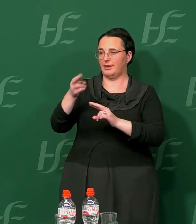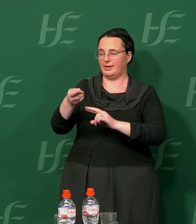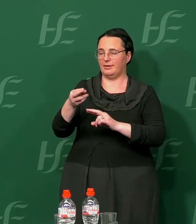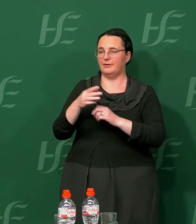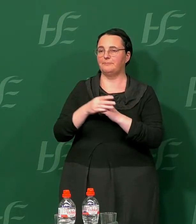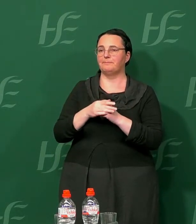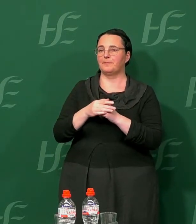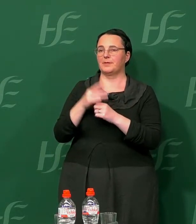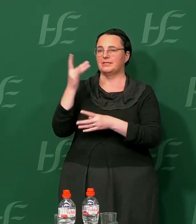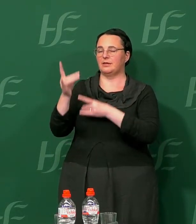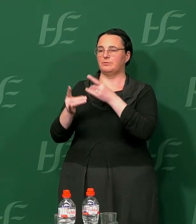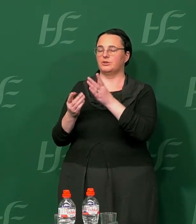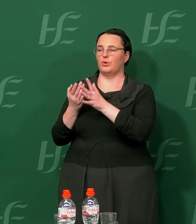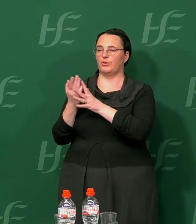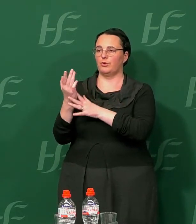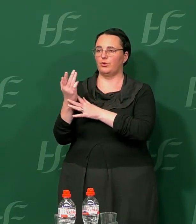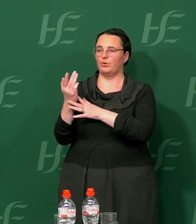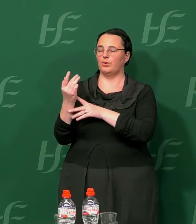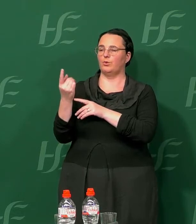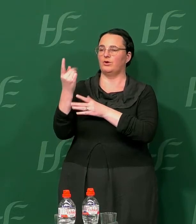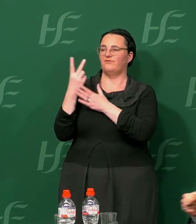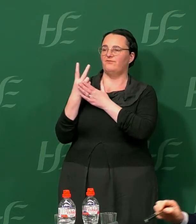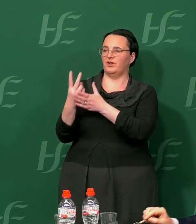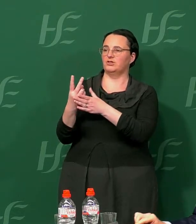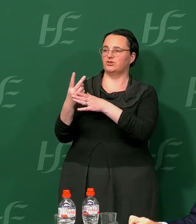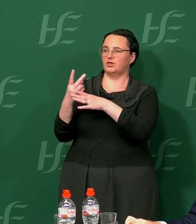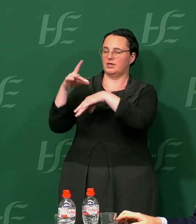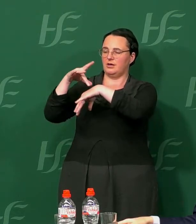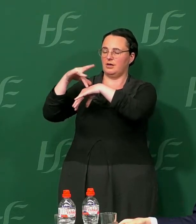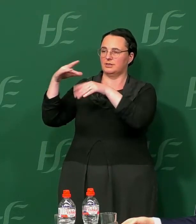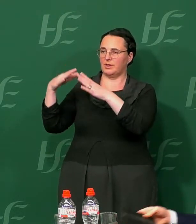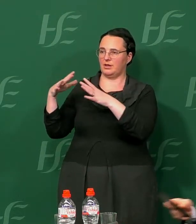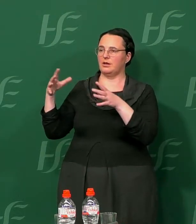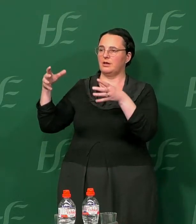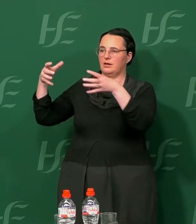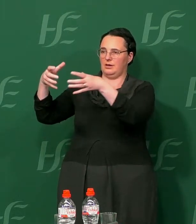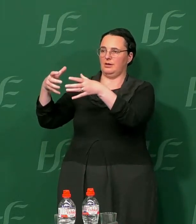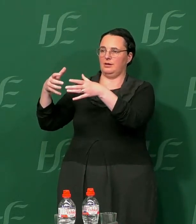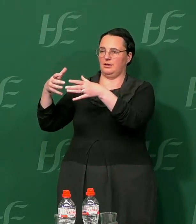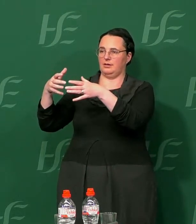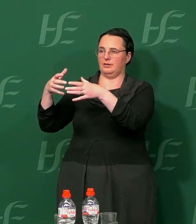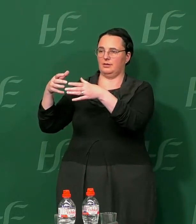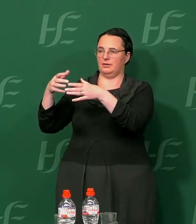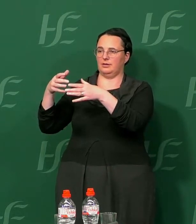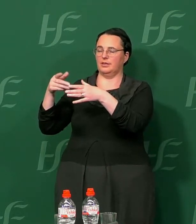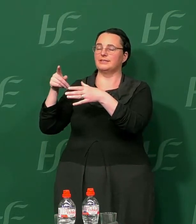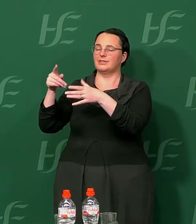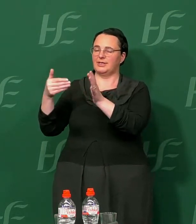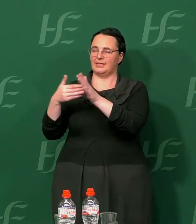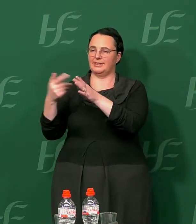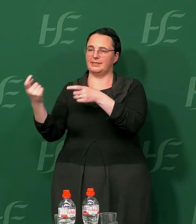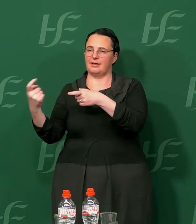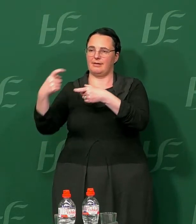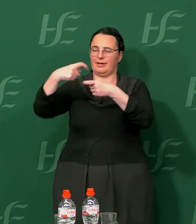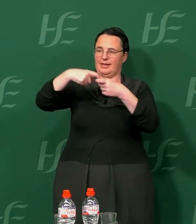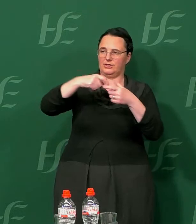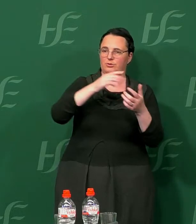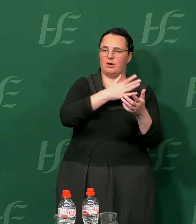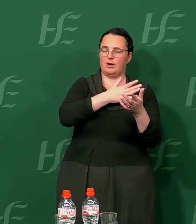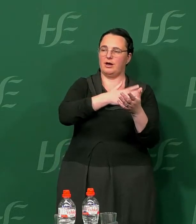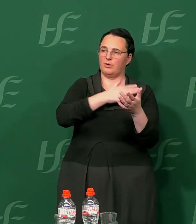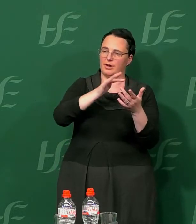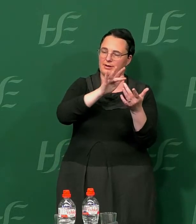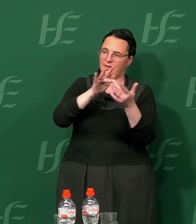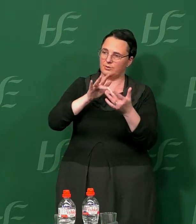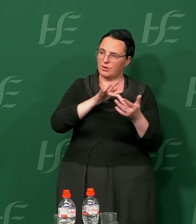a single voluntary hospital. So the attack was on a dedicated voluntary hospital, which does have connections to our network. Specifically related